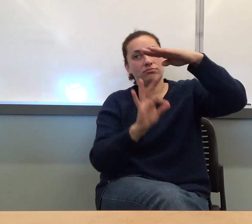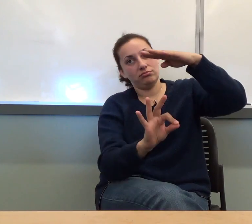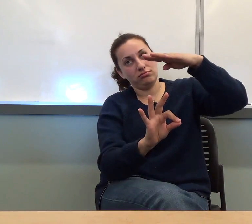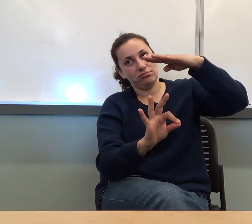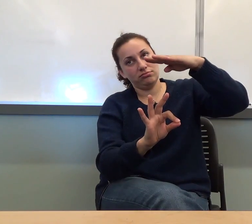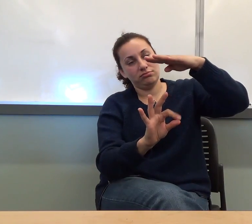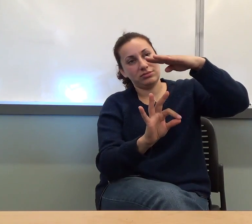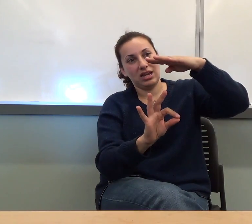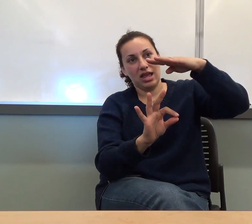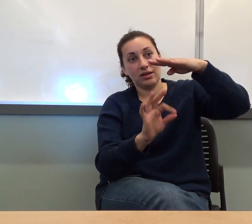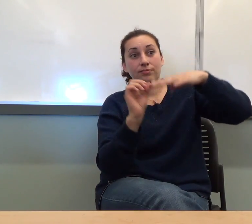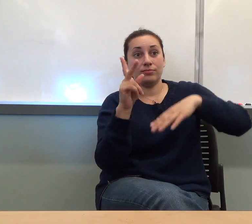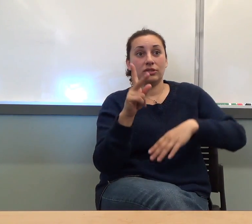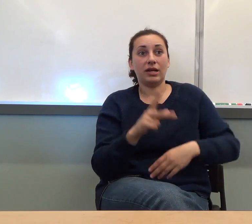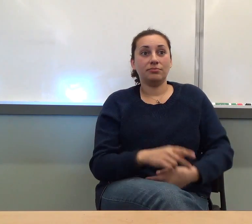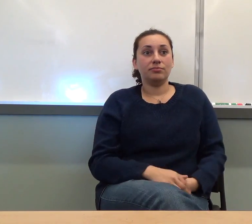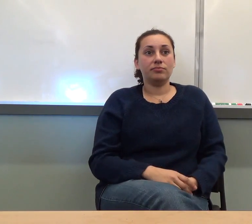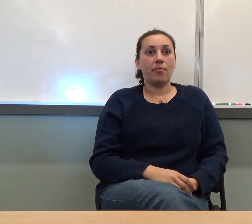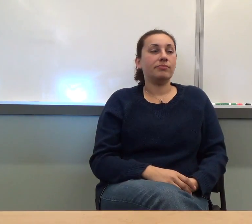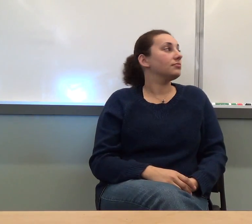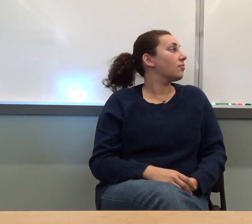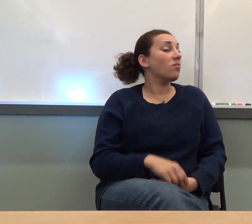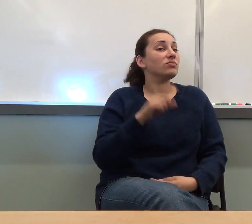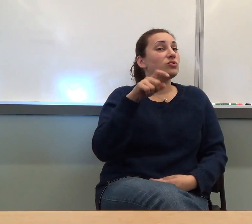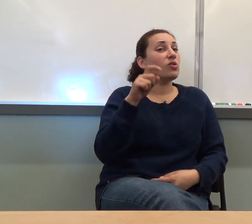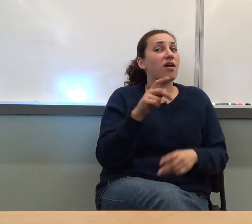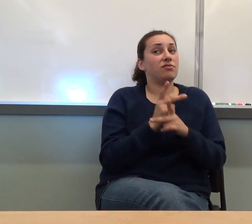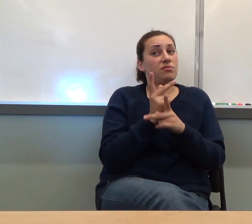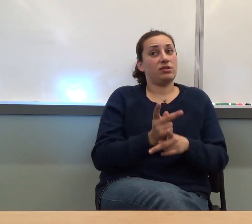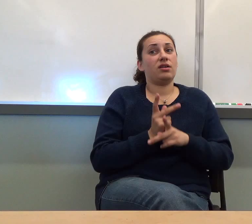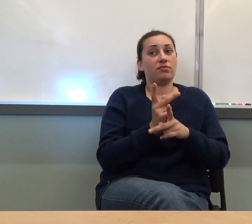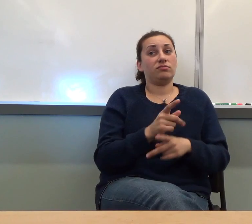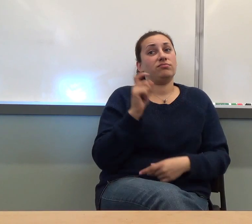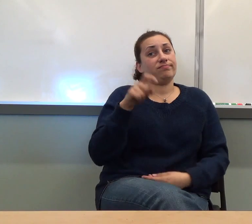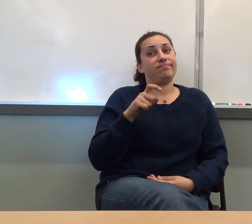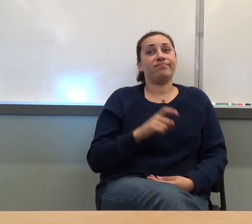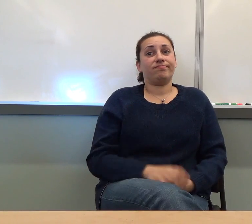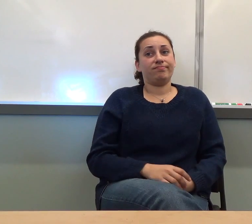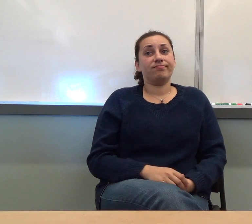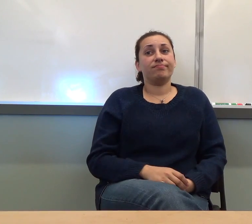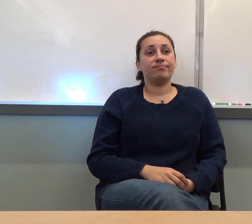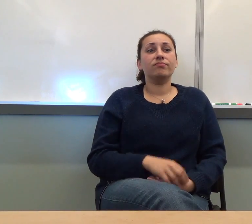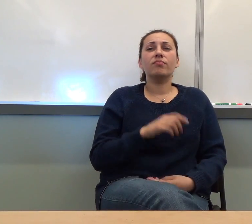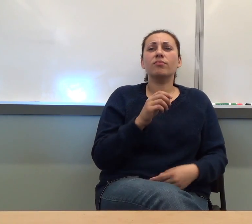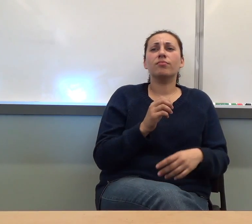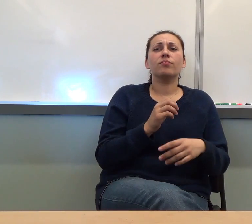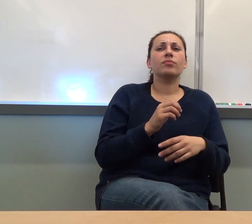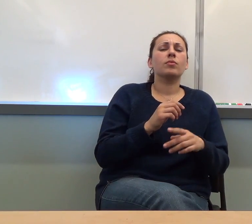Okay. We have to be careful, in other words. We're going to have to make sure that we don't go to